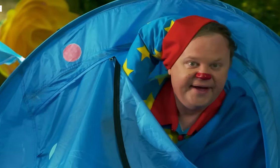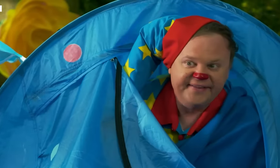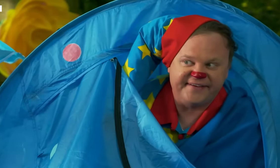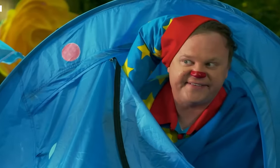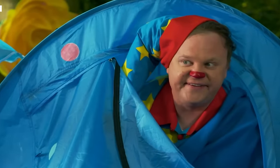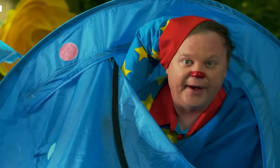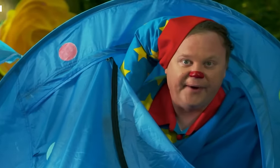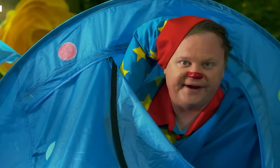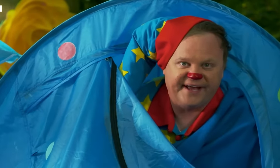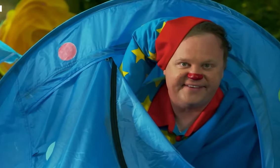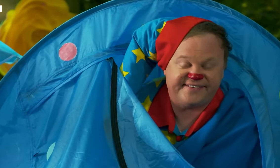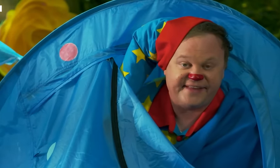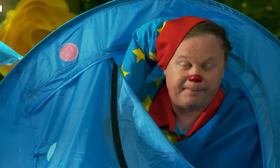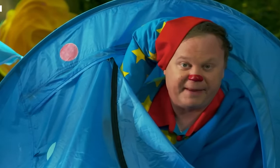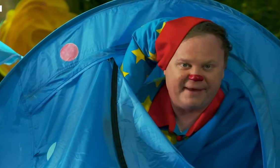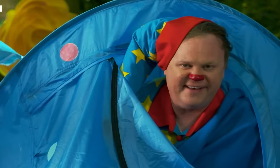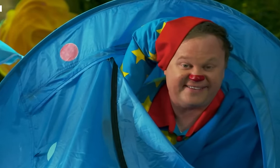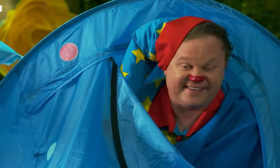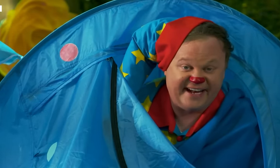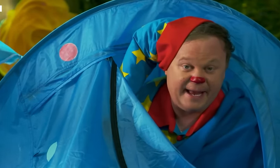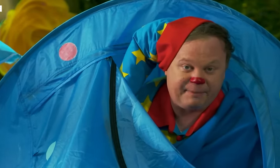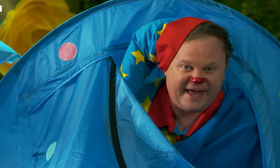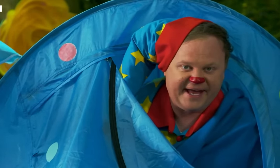The snoring is stopping me sleeping.